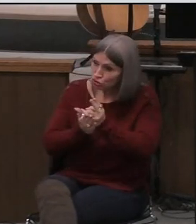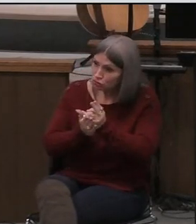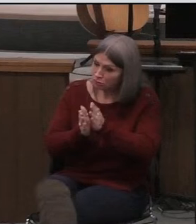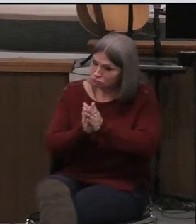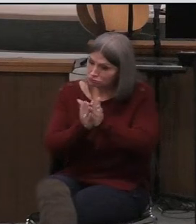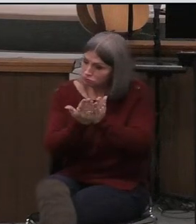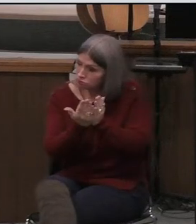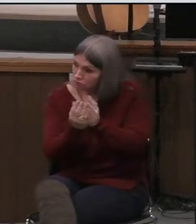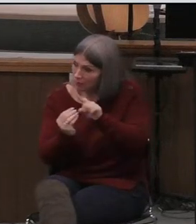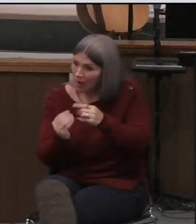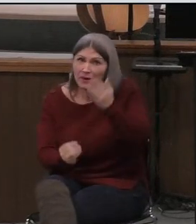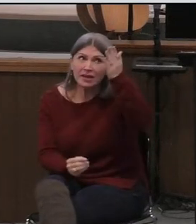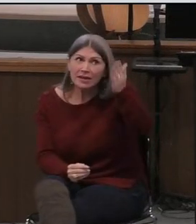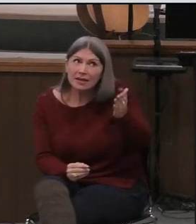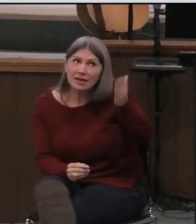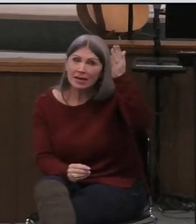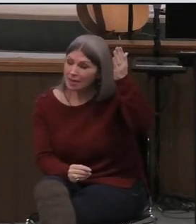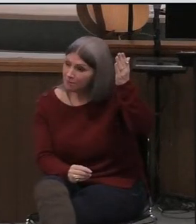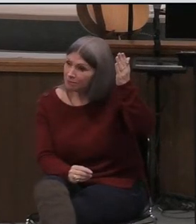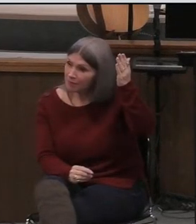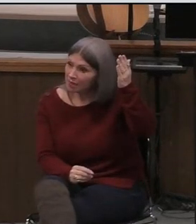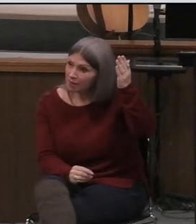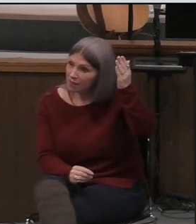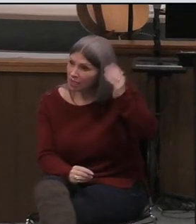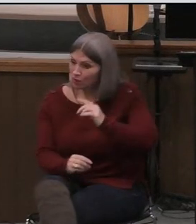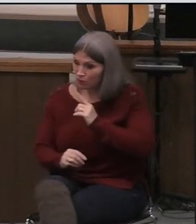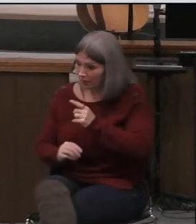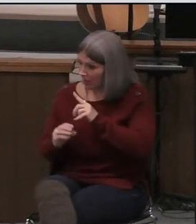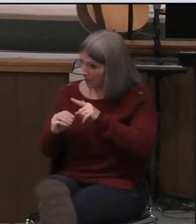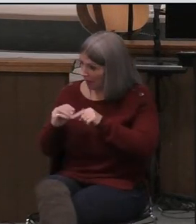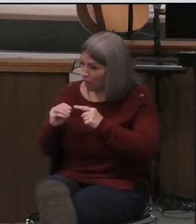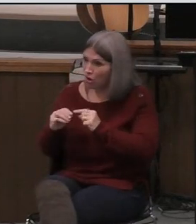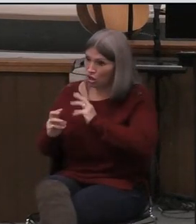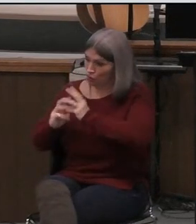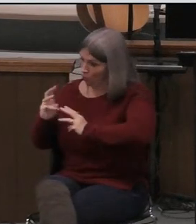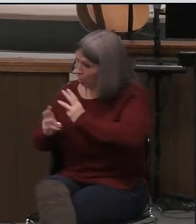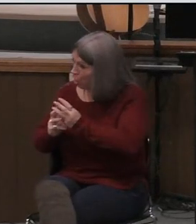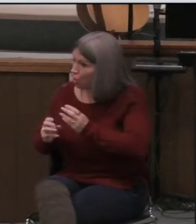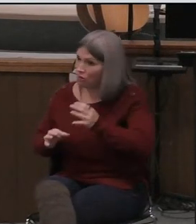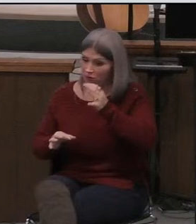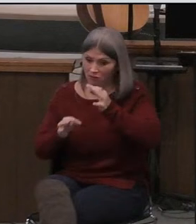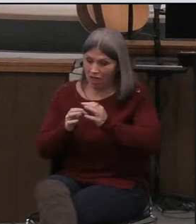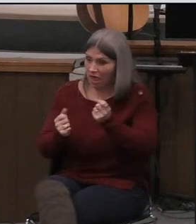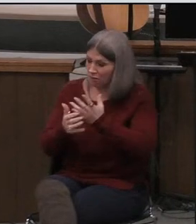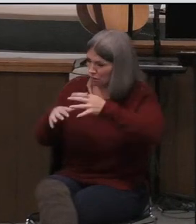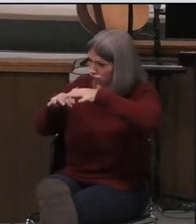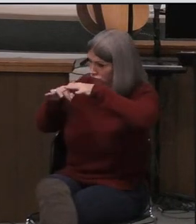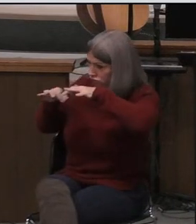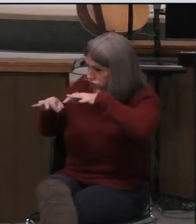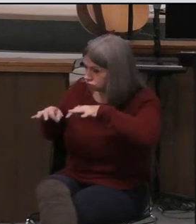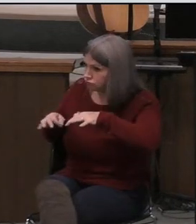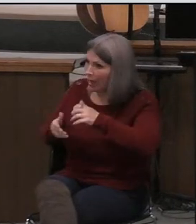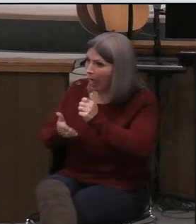about God, the world, and the way of faith as they have never been revealed, of course.